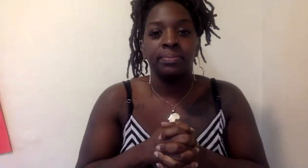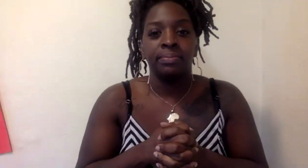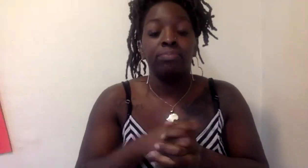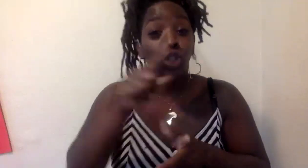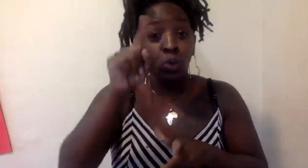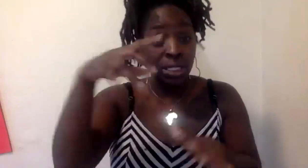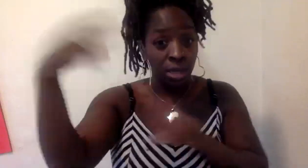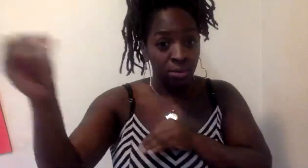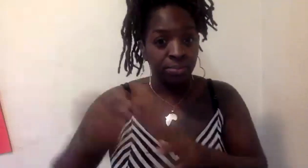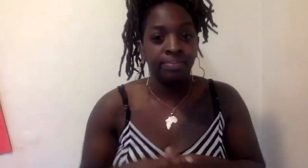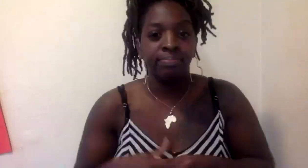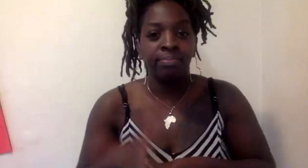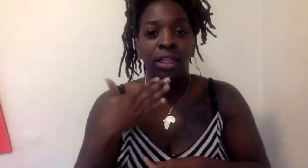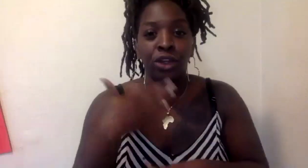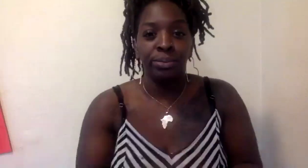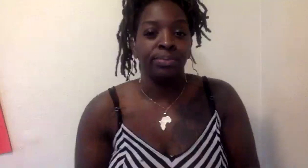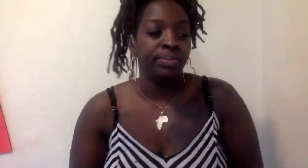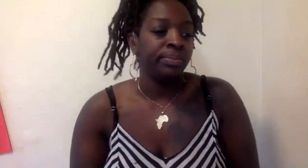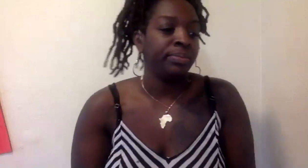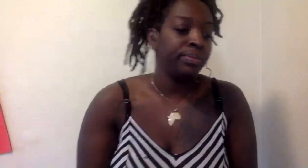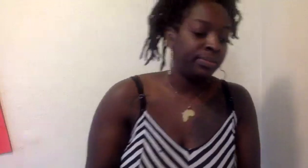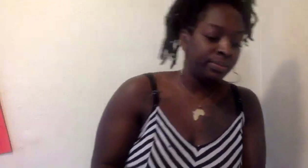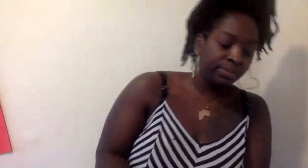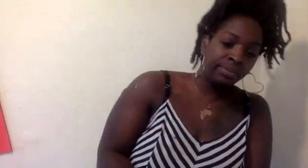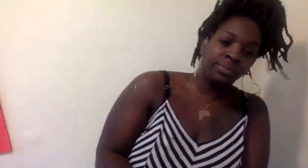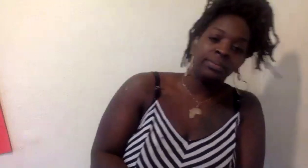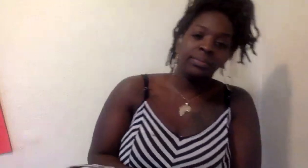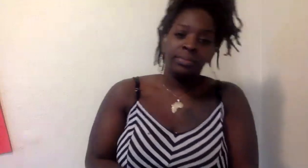problem. You need to go. Thank you.